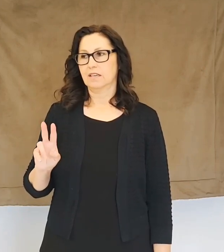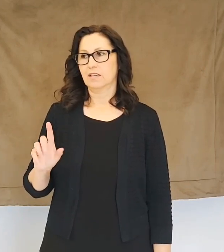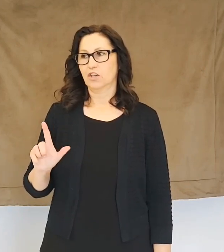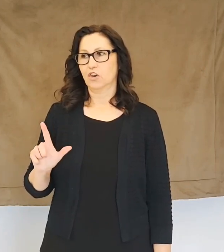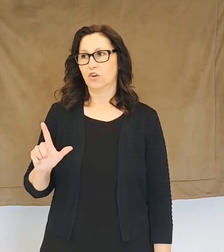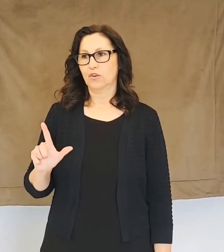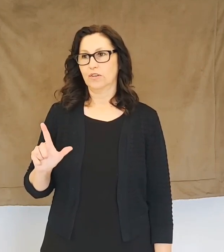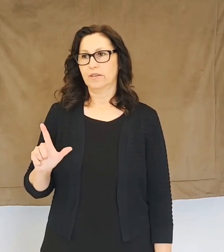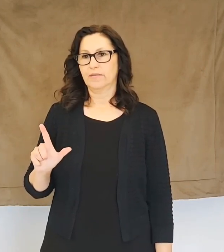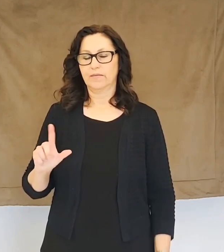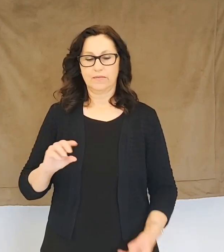girl.